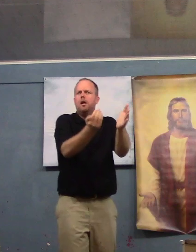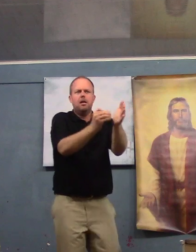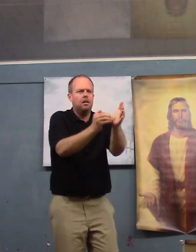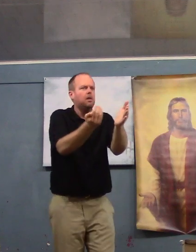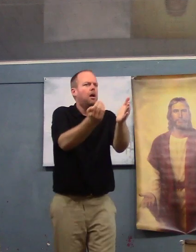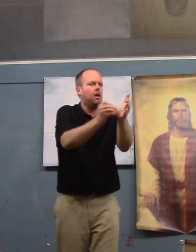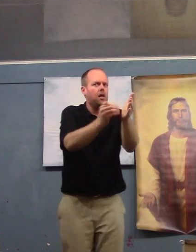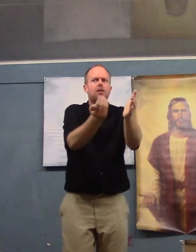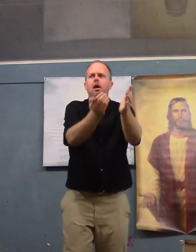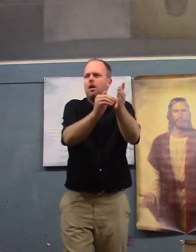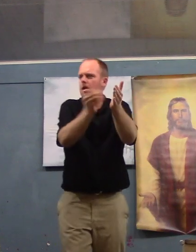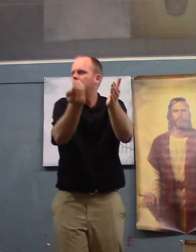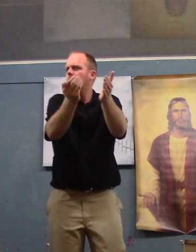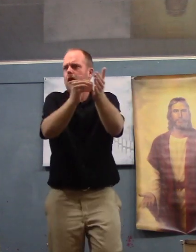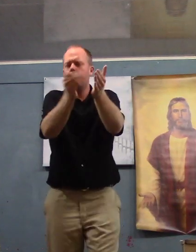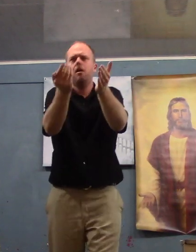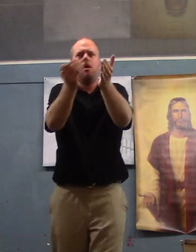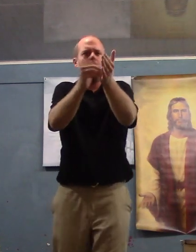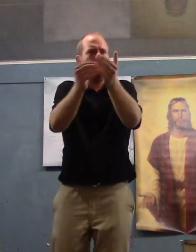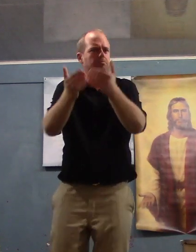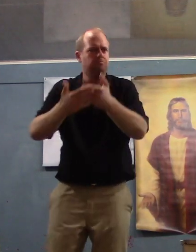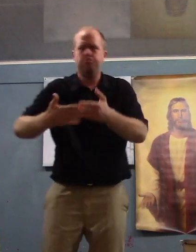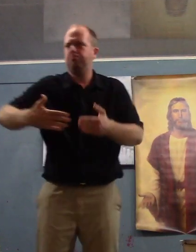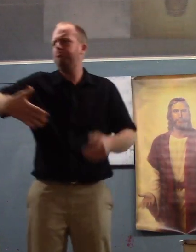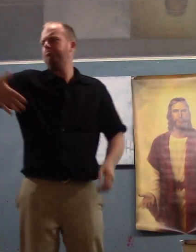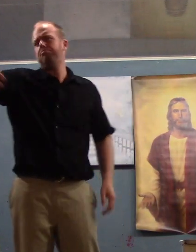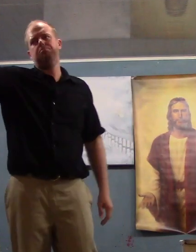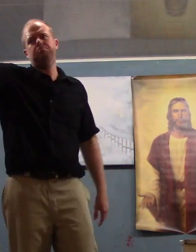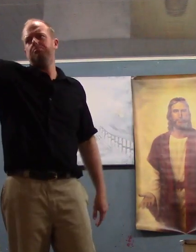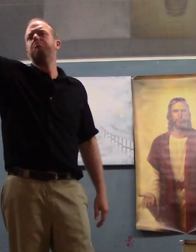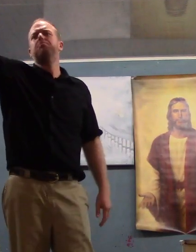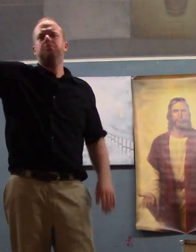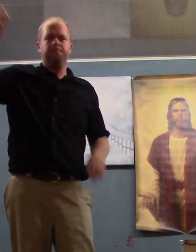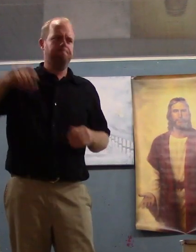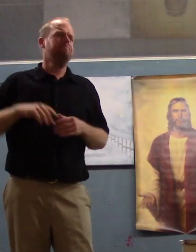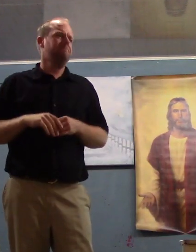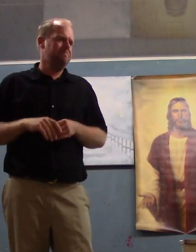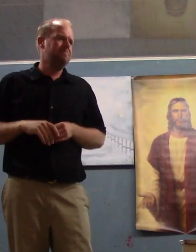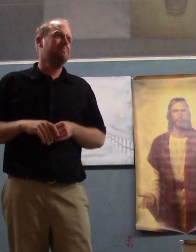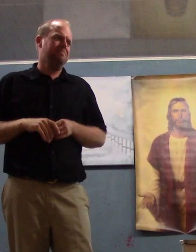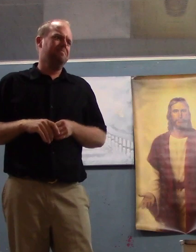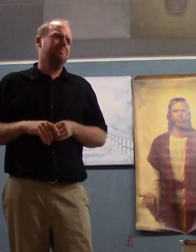again, doesn't matter if it happens a lot, Jesus will forgive.